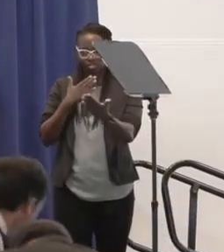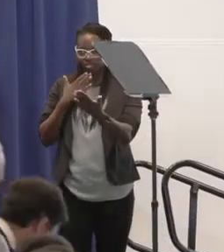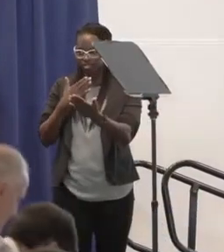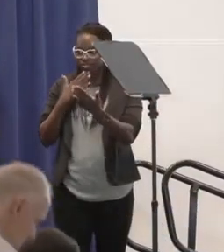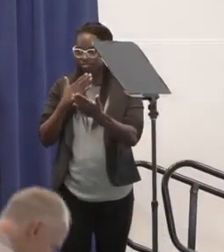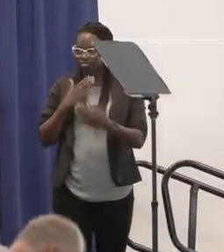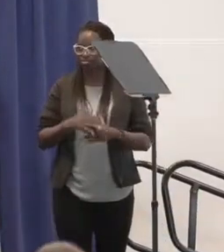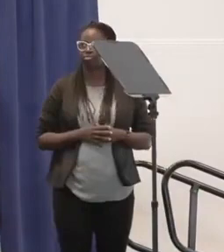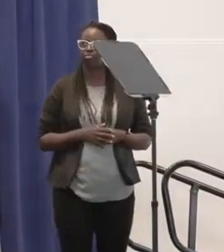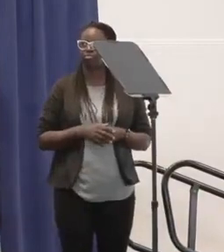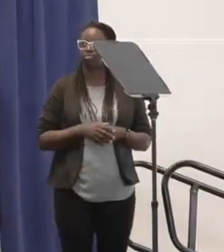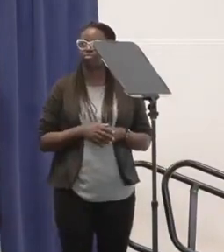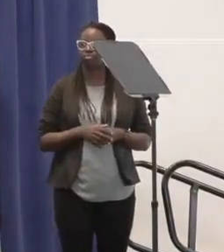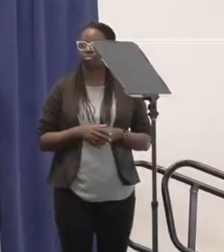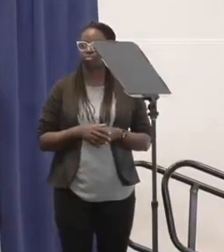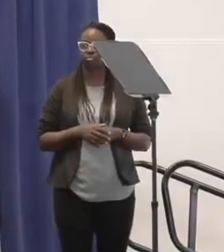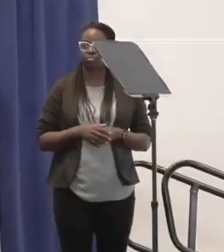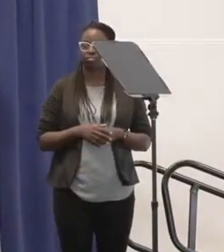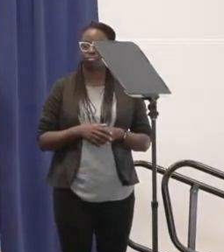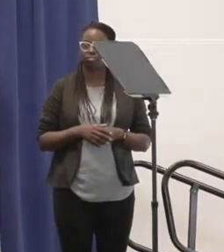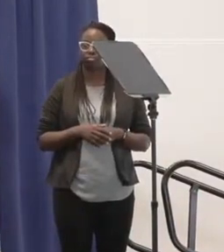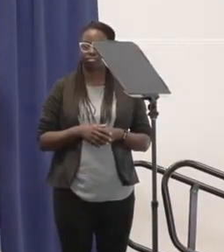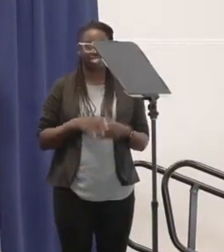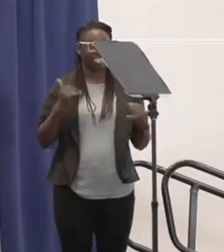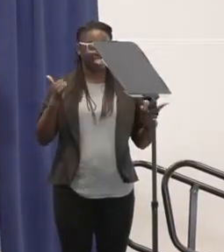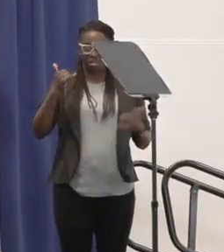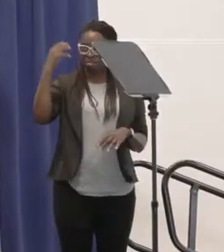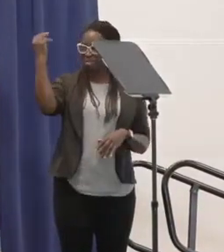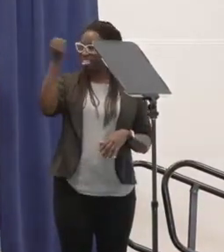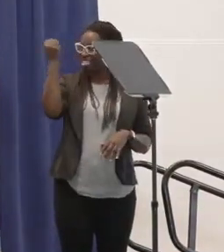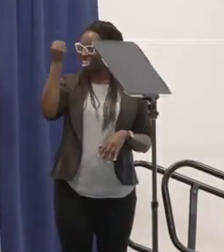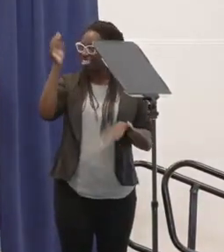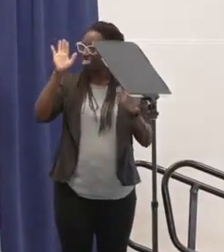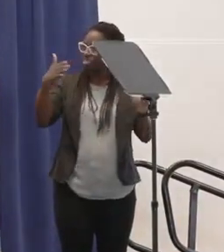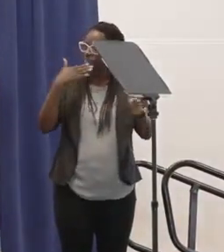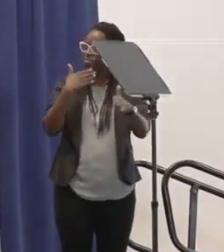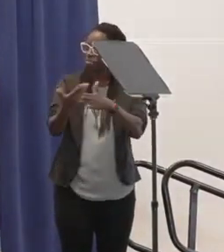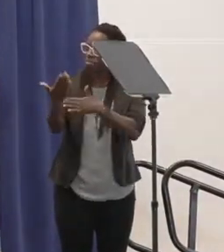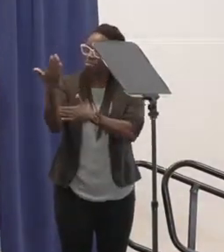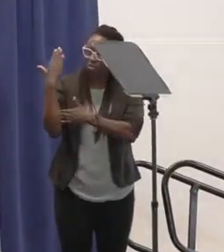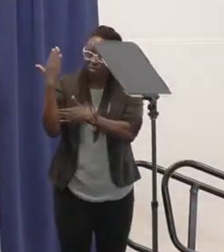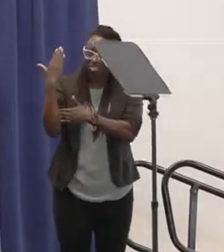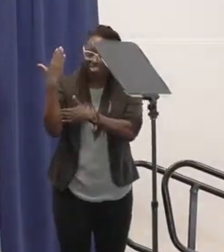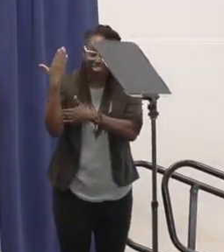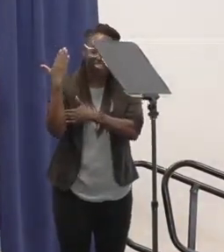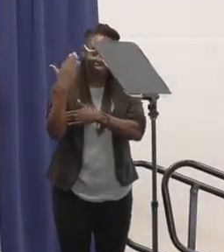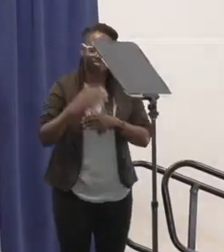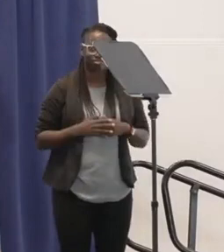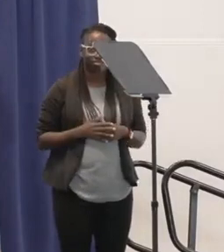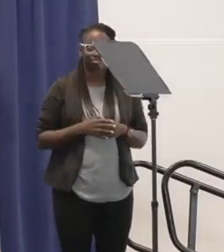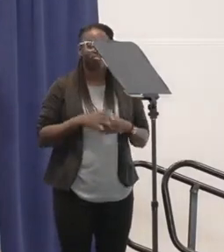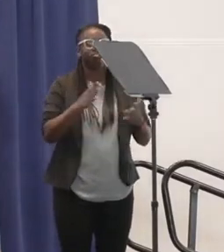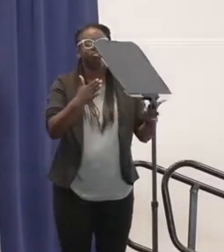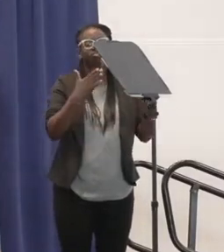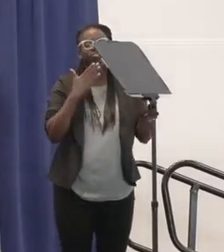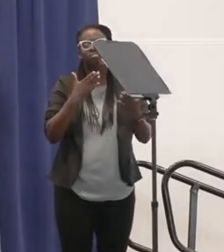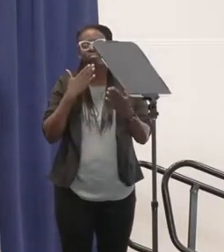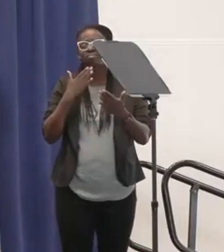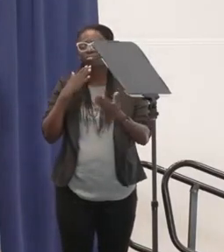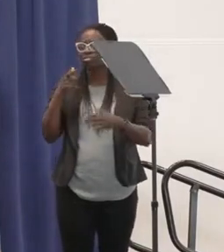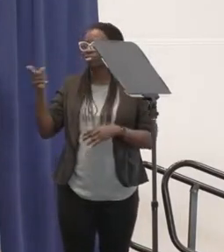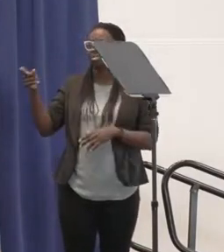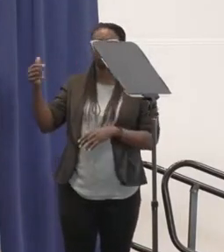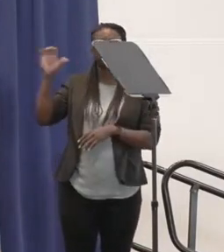Thank you, and happy Monday. Good morning. Thank you so much, Chancellor. Thank you for your